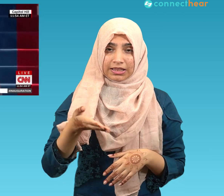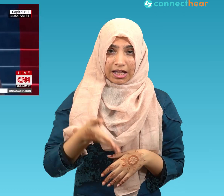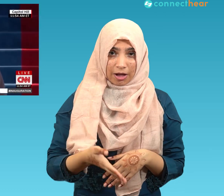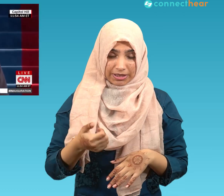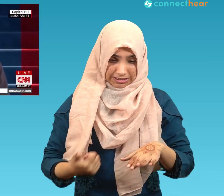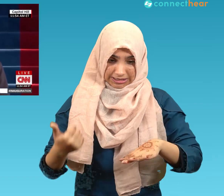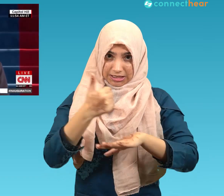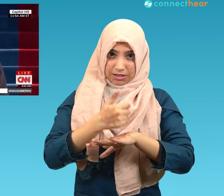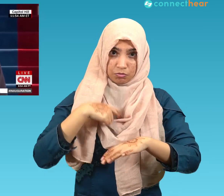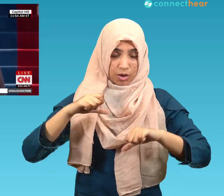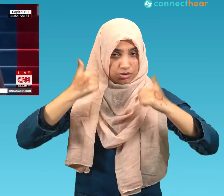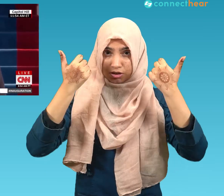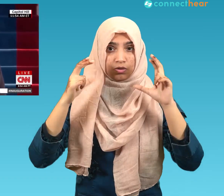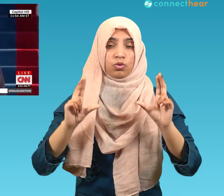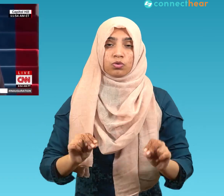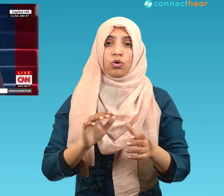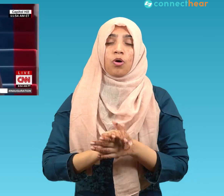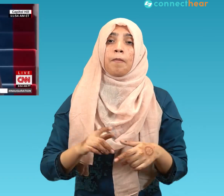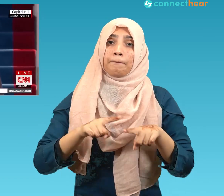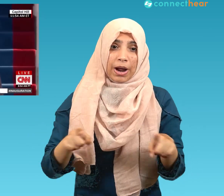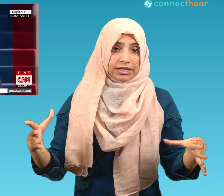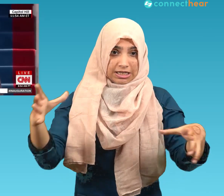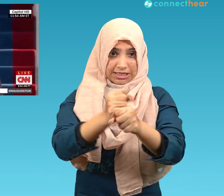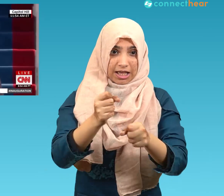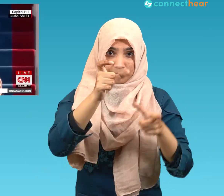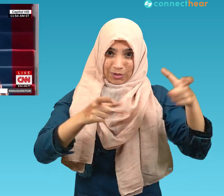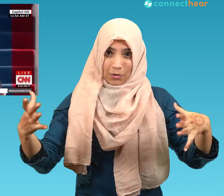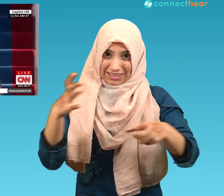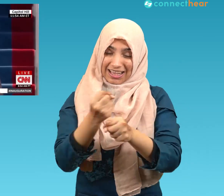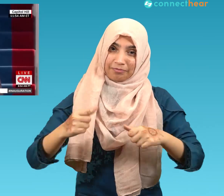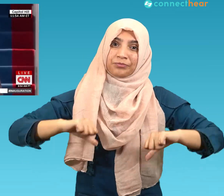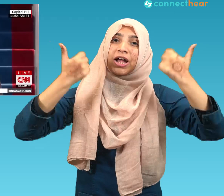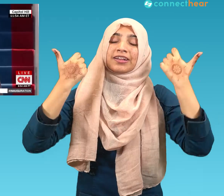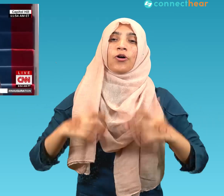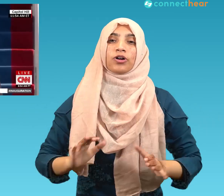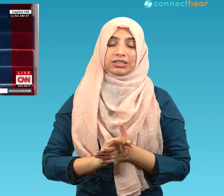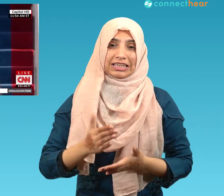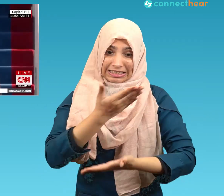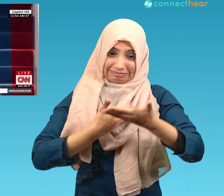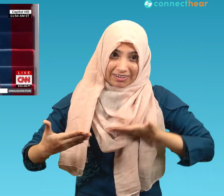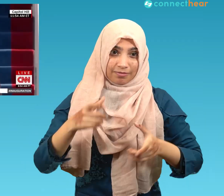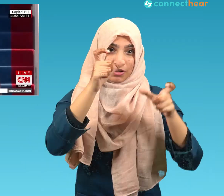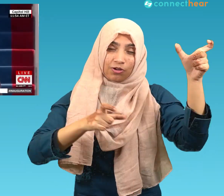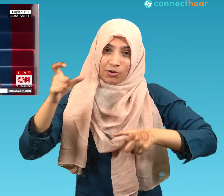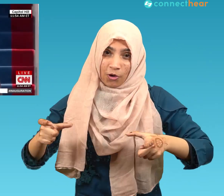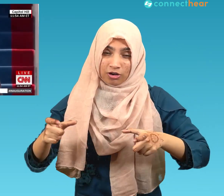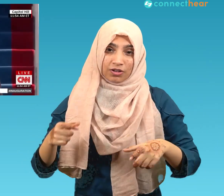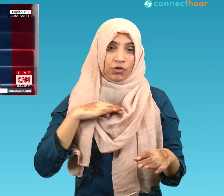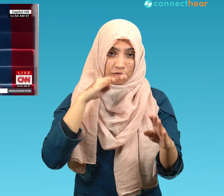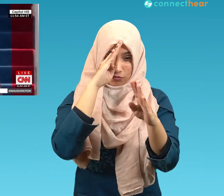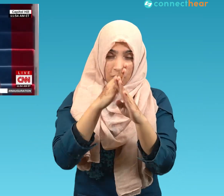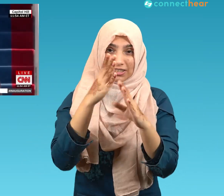of us, but on all of us, on we, the people, who seek a more perfect